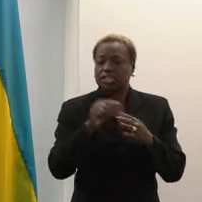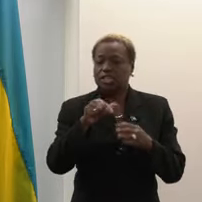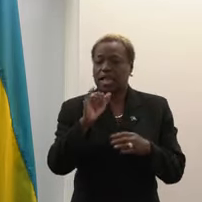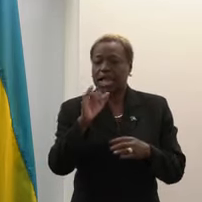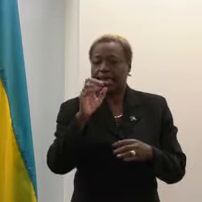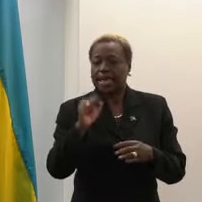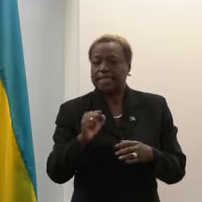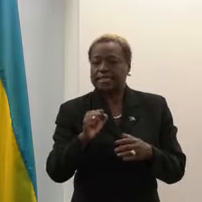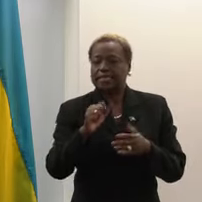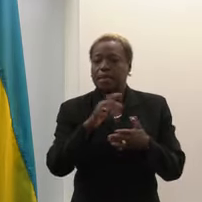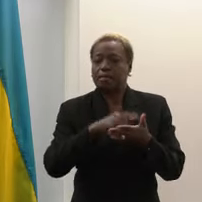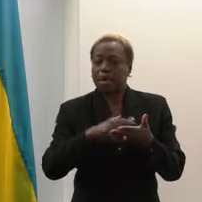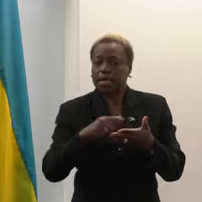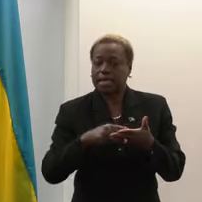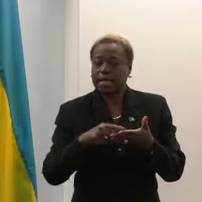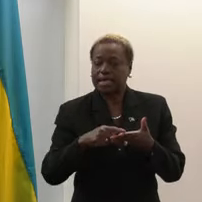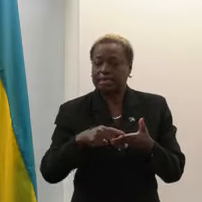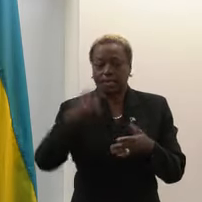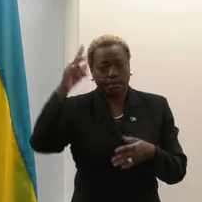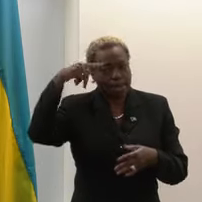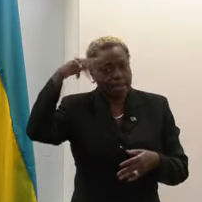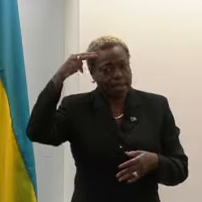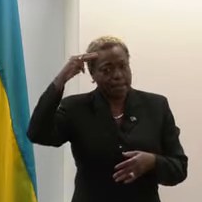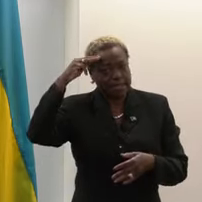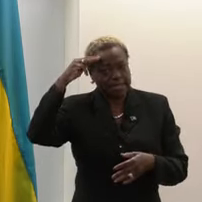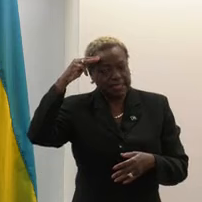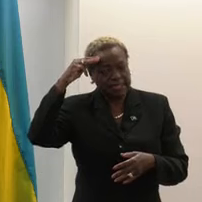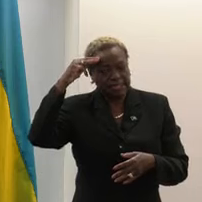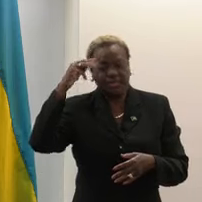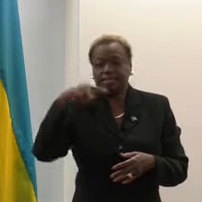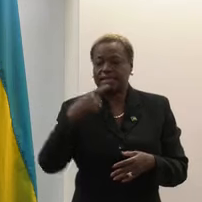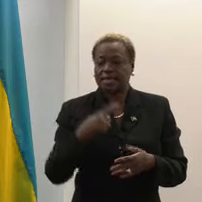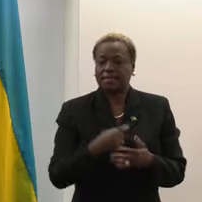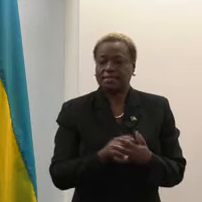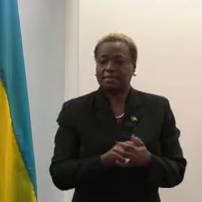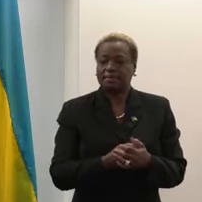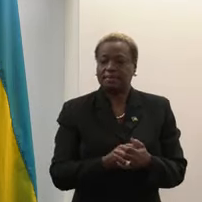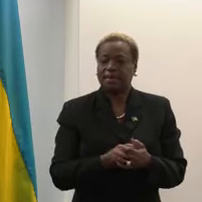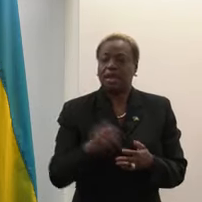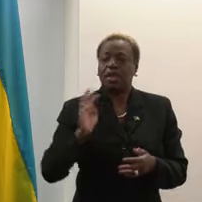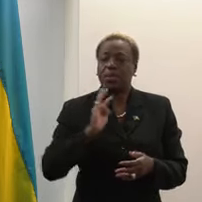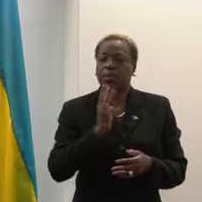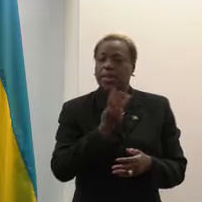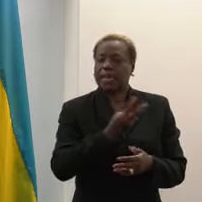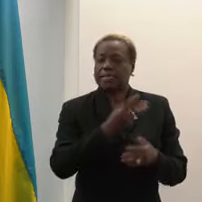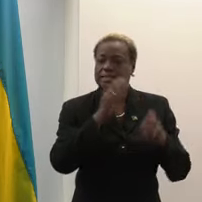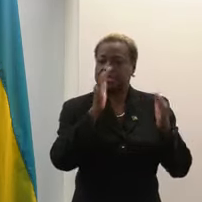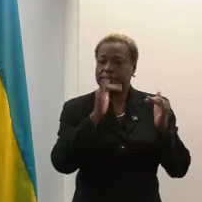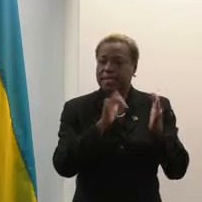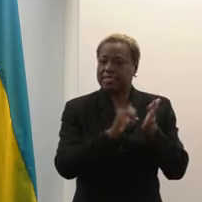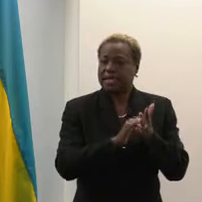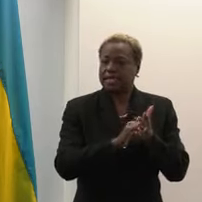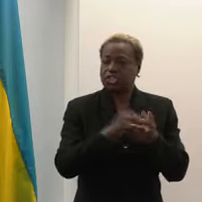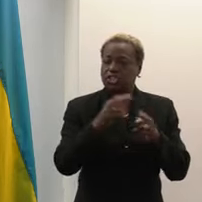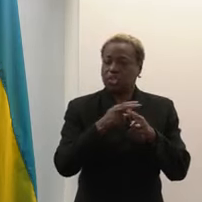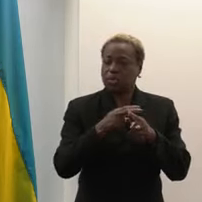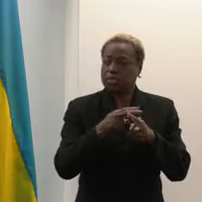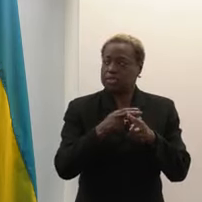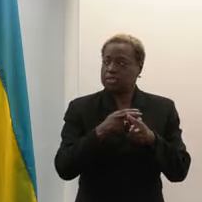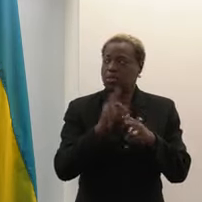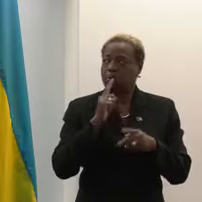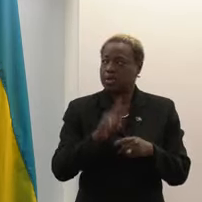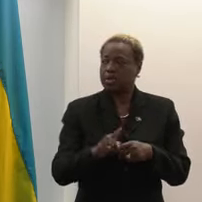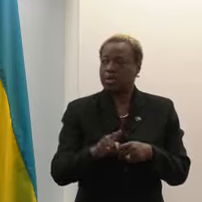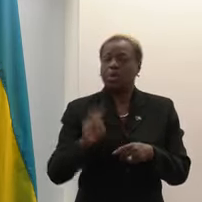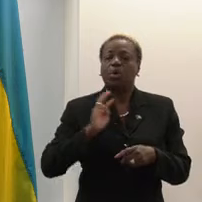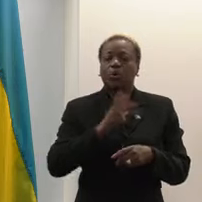mapping, as the Prime Minister would have referred to, and we anticipate that in short order, we will be able to say